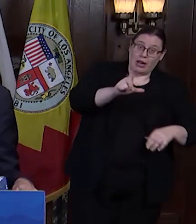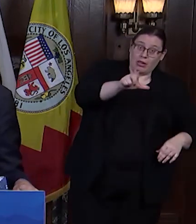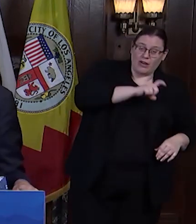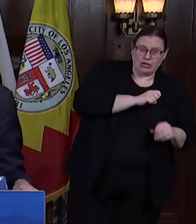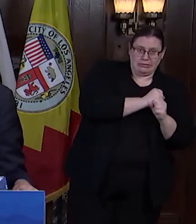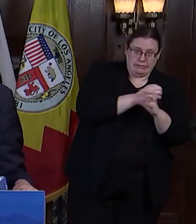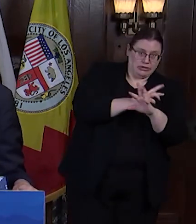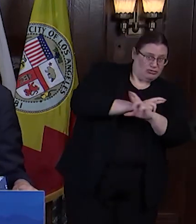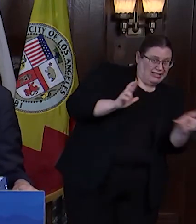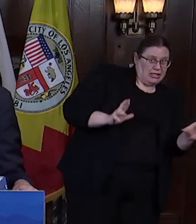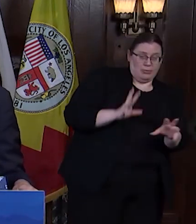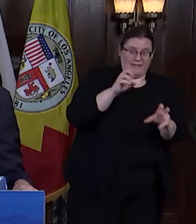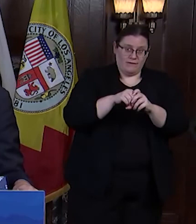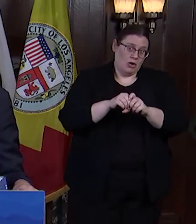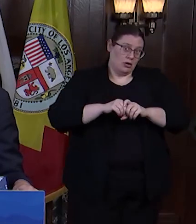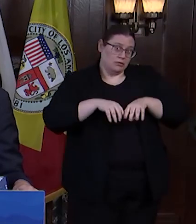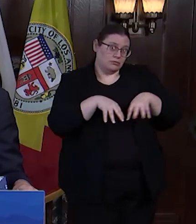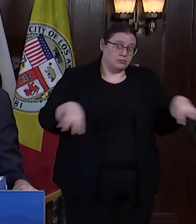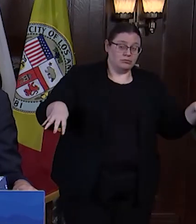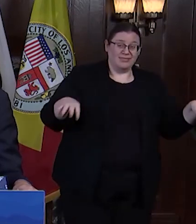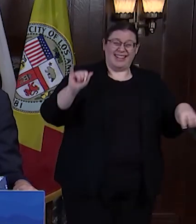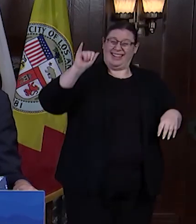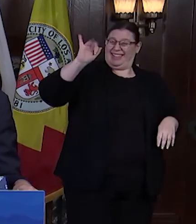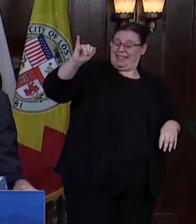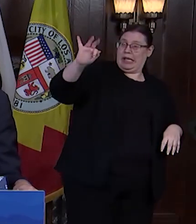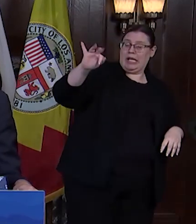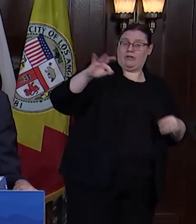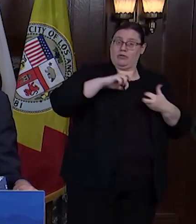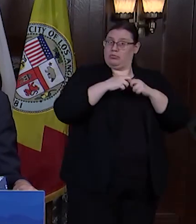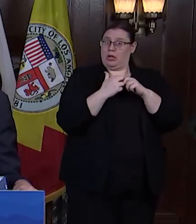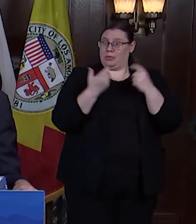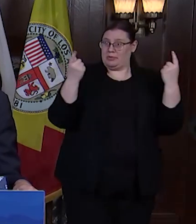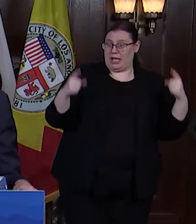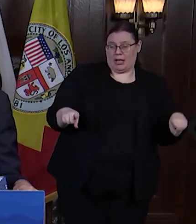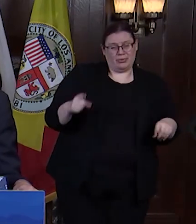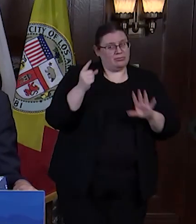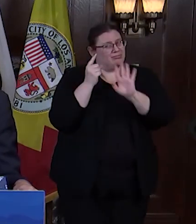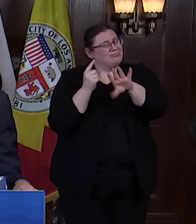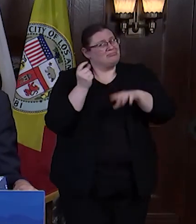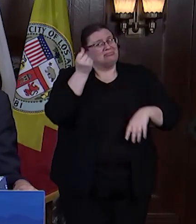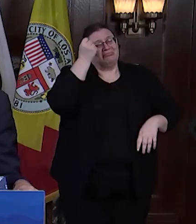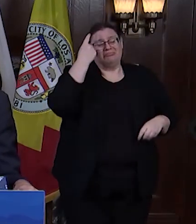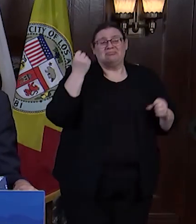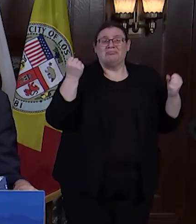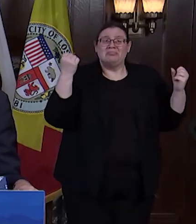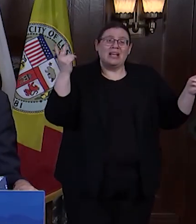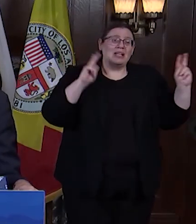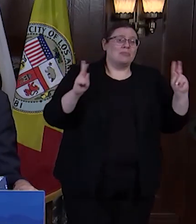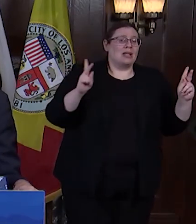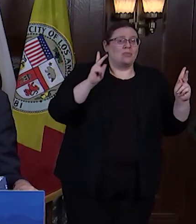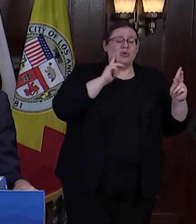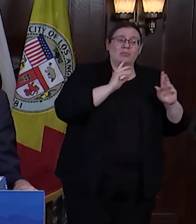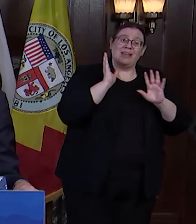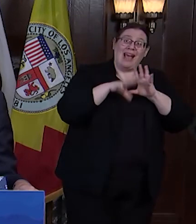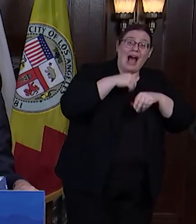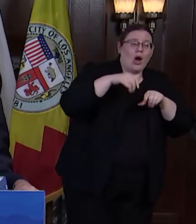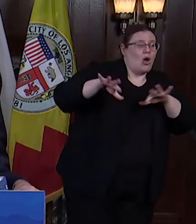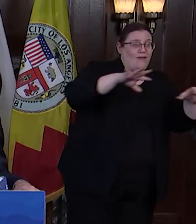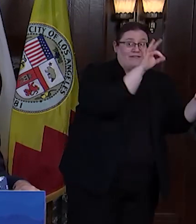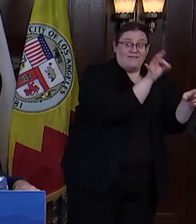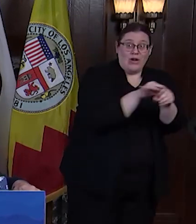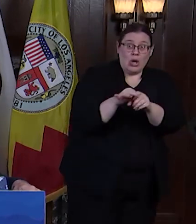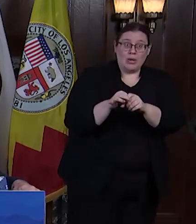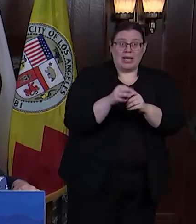get involved, and stand by just in case there's any problems, understanding there's going to be a lot of people outside voting and a lot of people